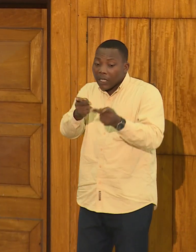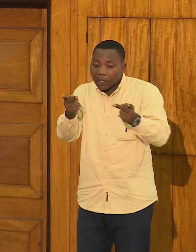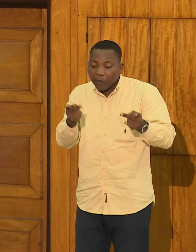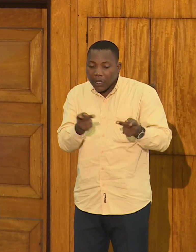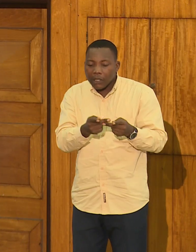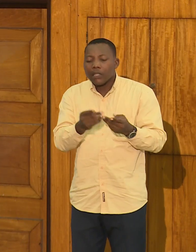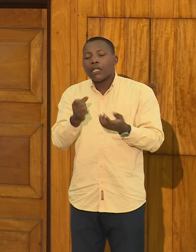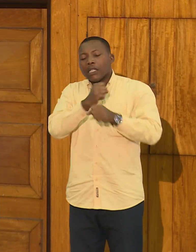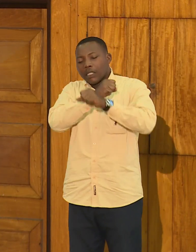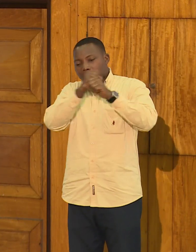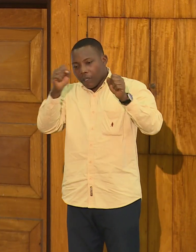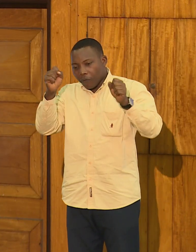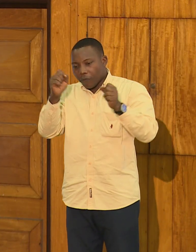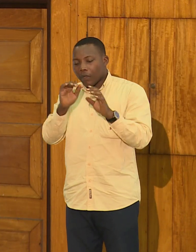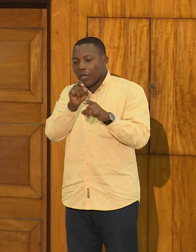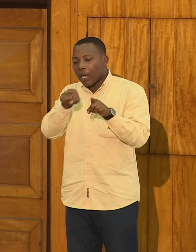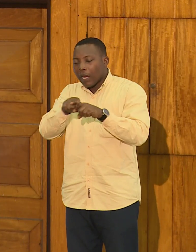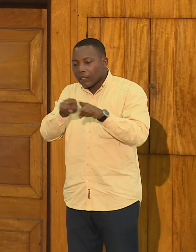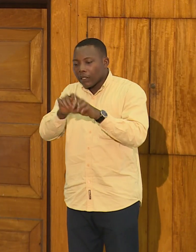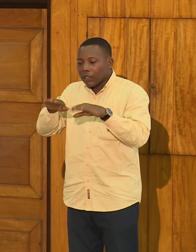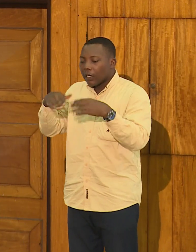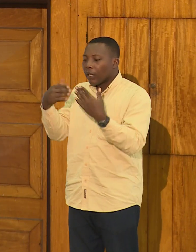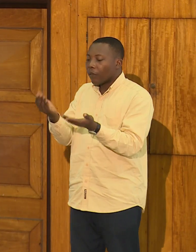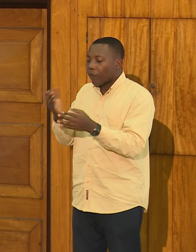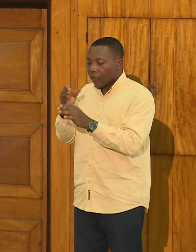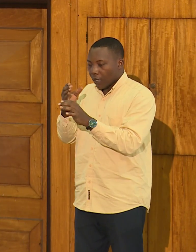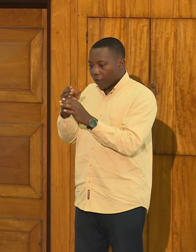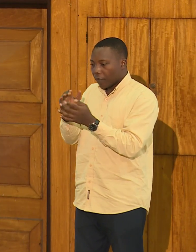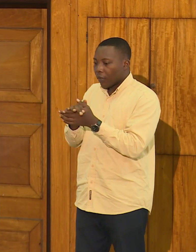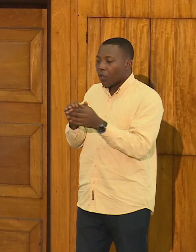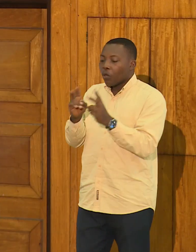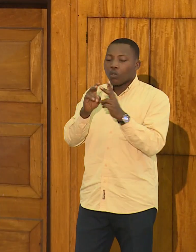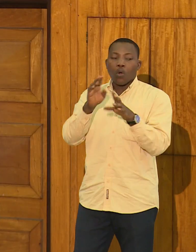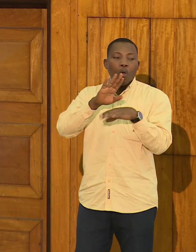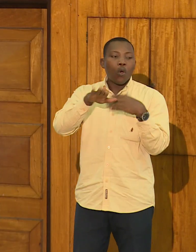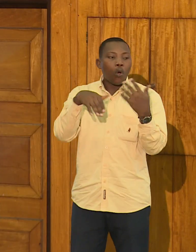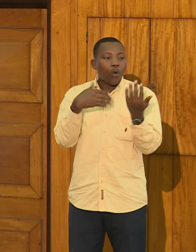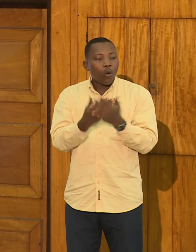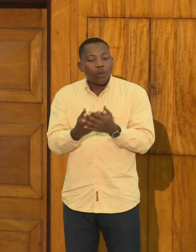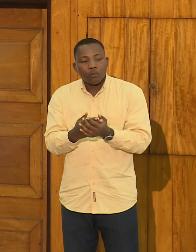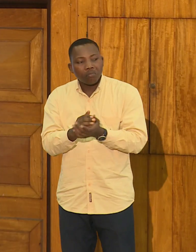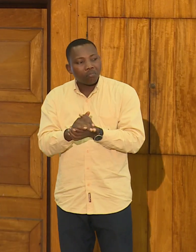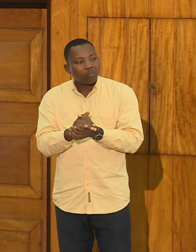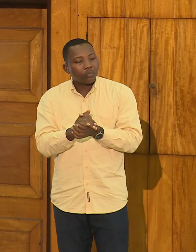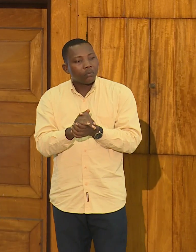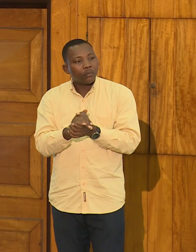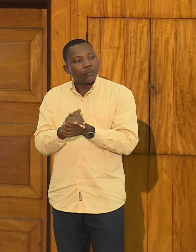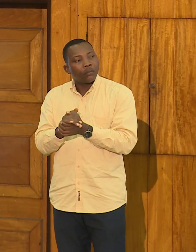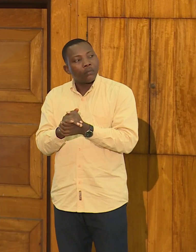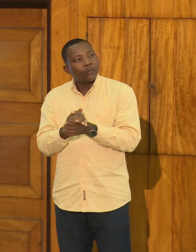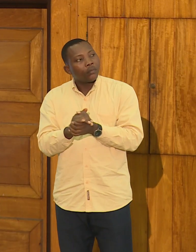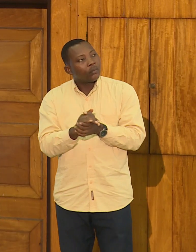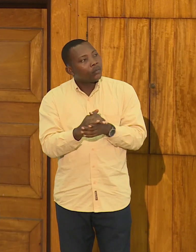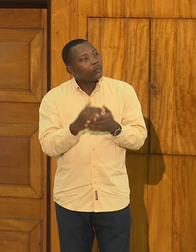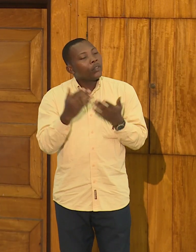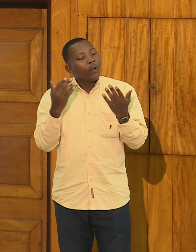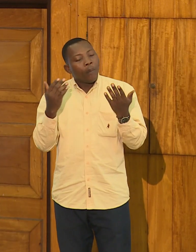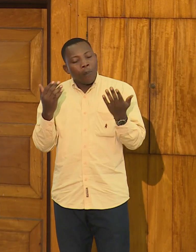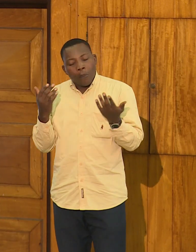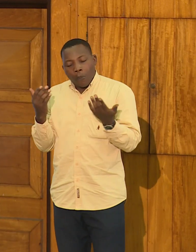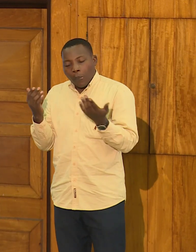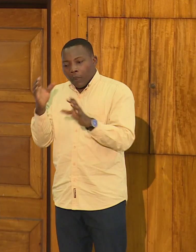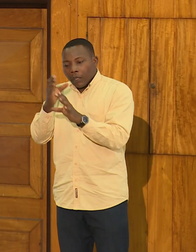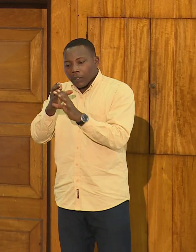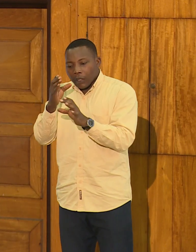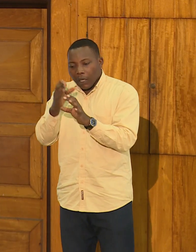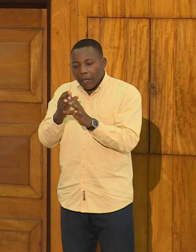offering youth-friendly services. So from the intervention, there were a couple of lessons that we learned. Retention in care among children and young